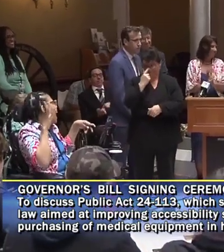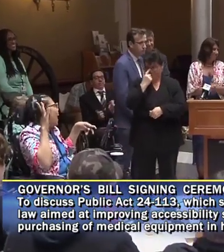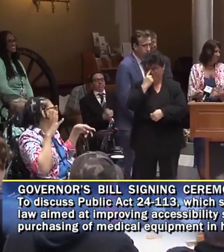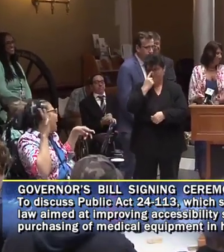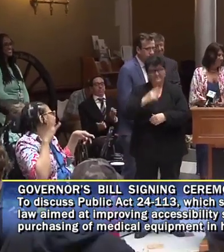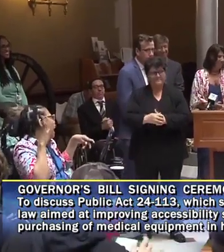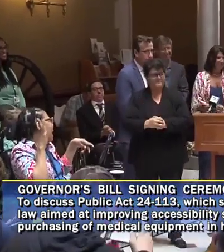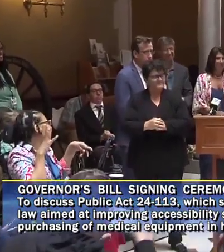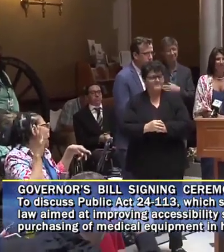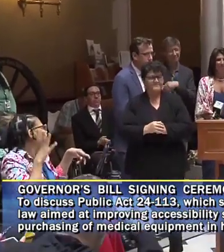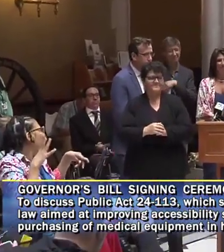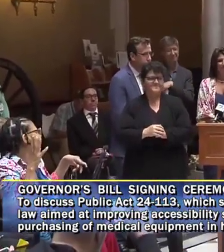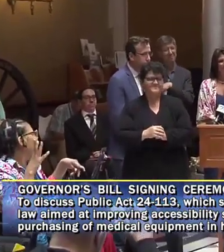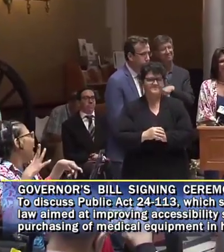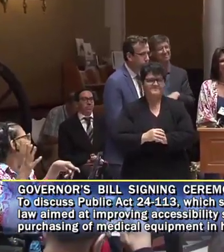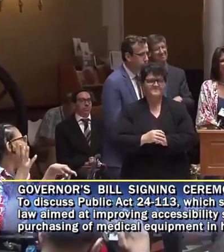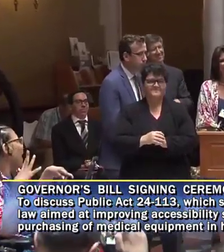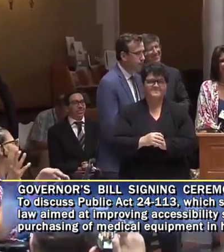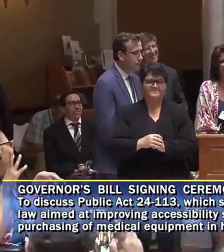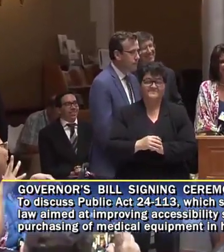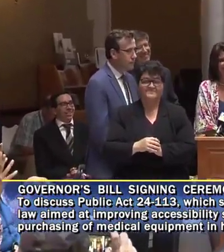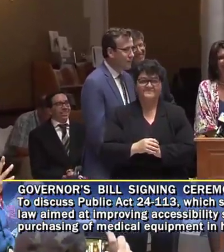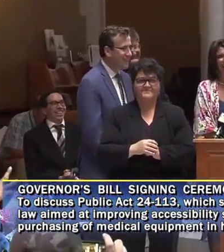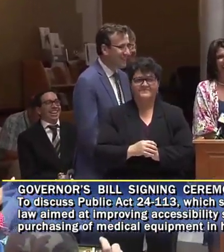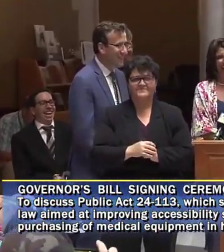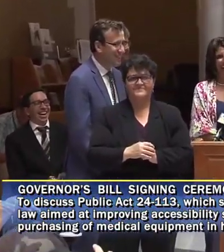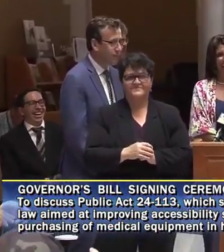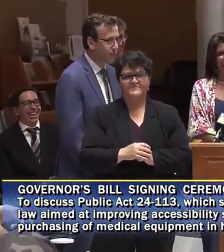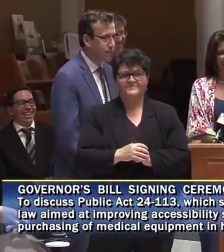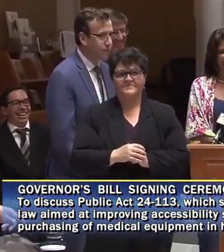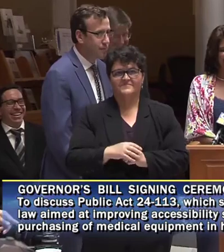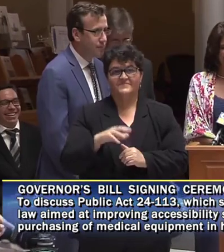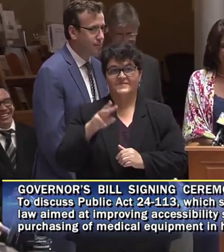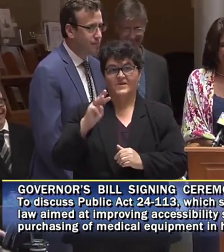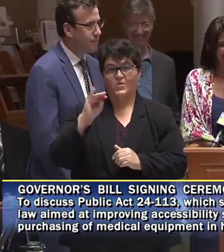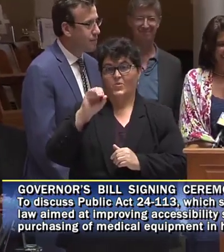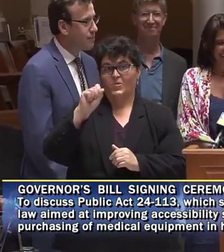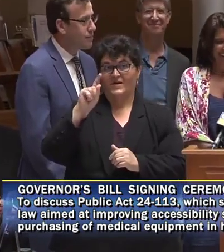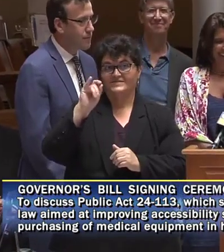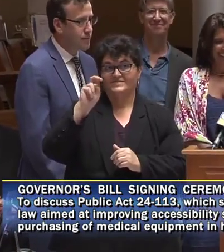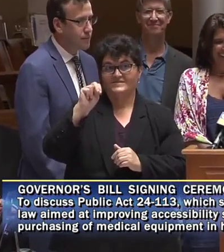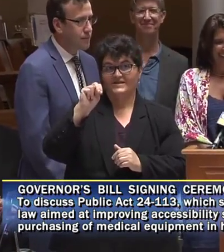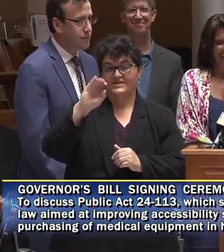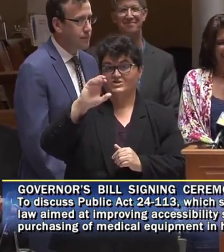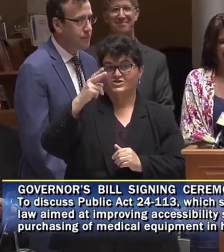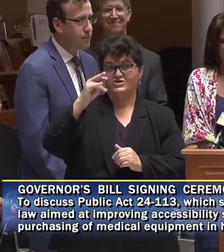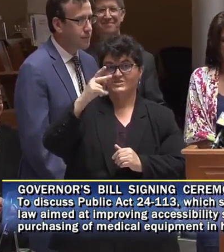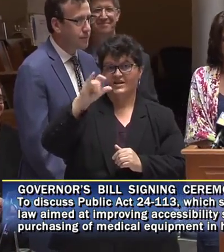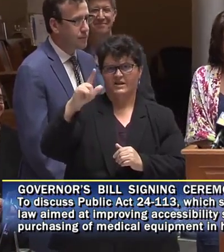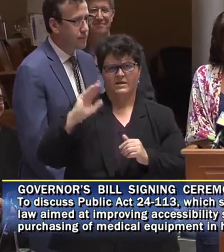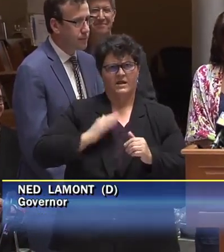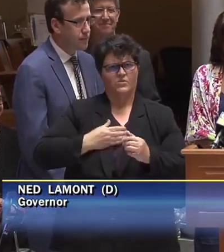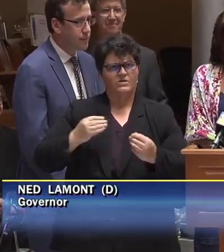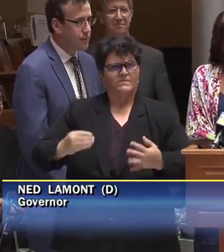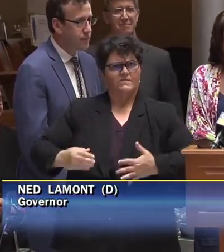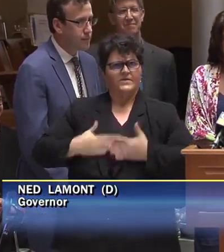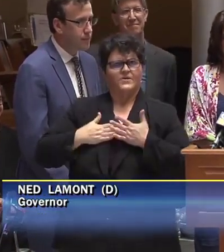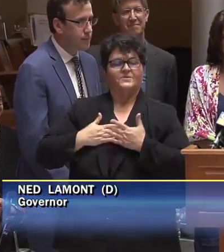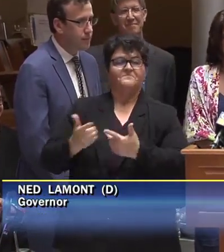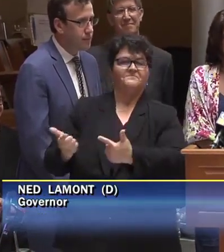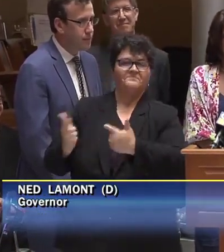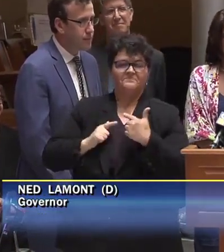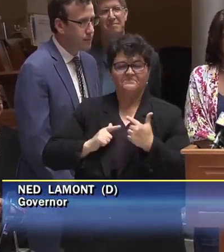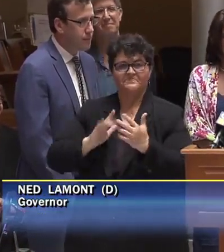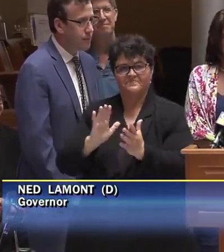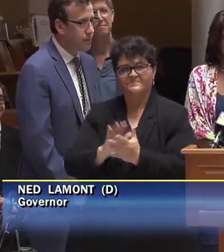thanks, Matt. And, great, I get to follow a little Winston Churchill just to get you inspired. But it is